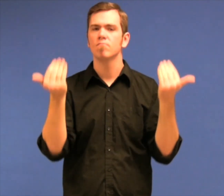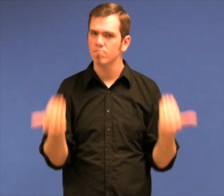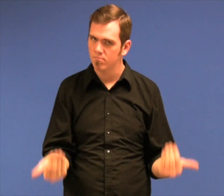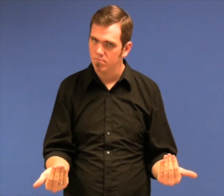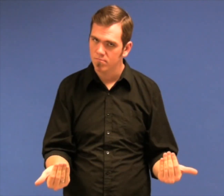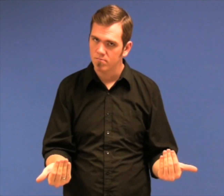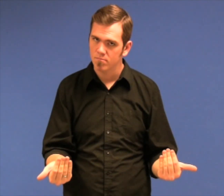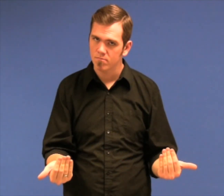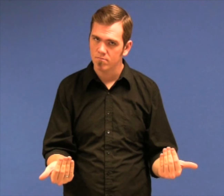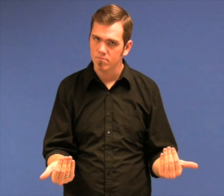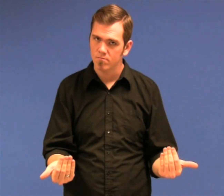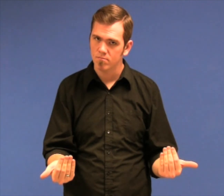Now.